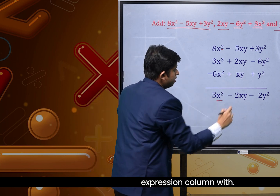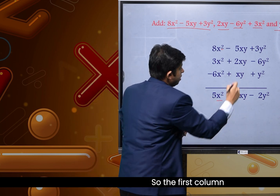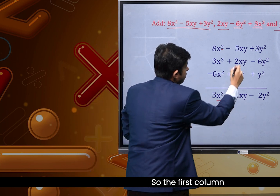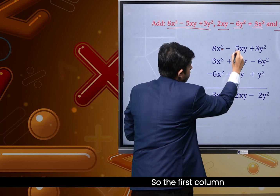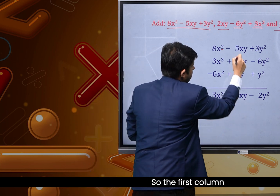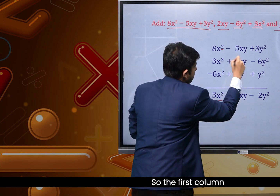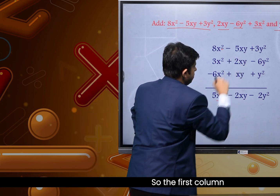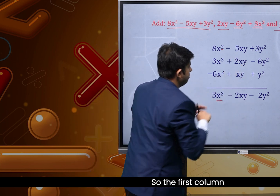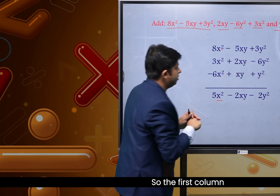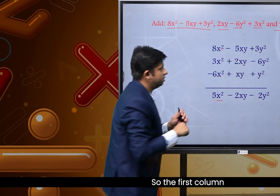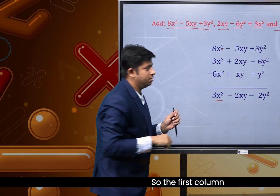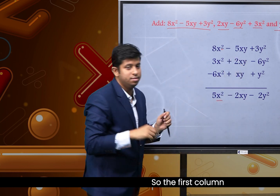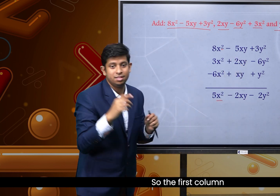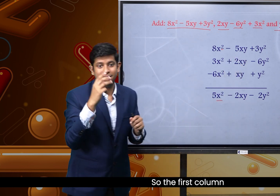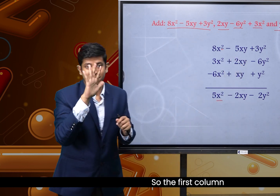So the first column,